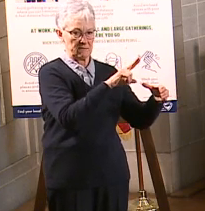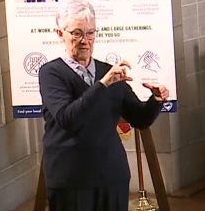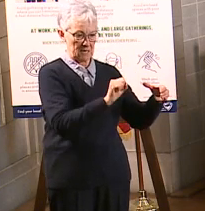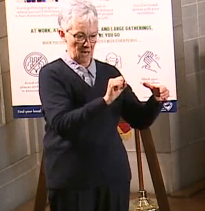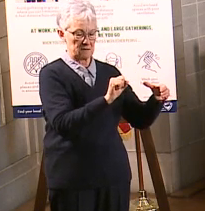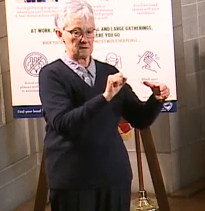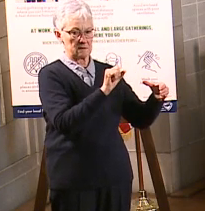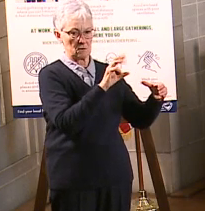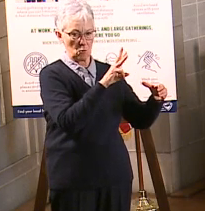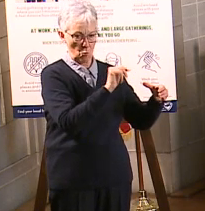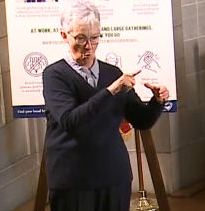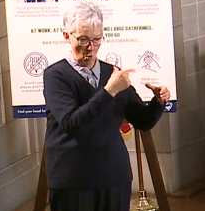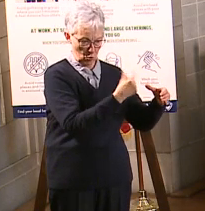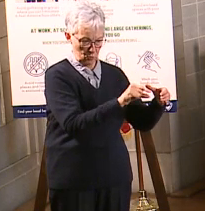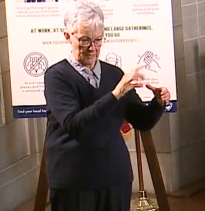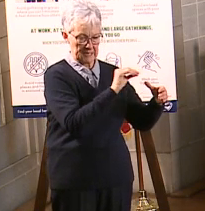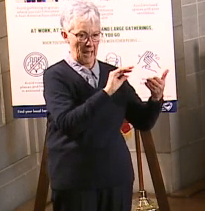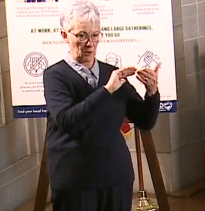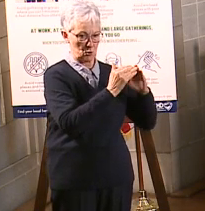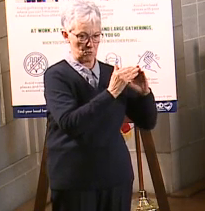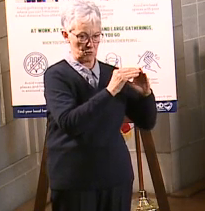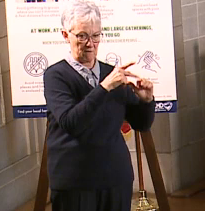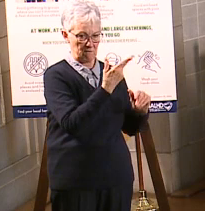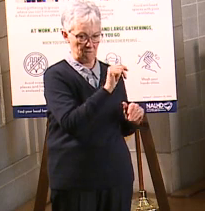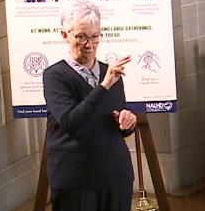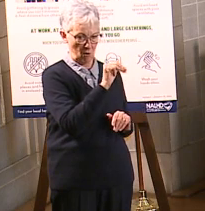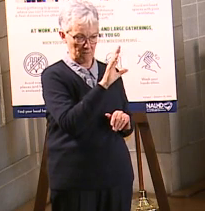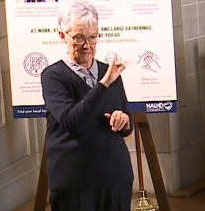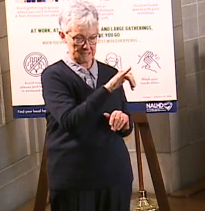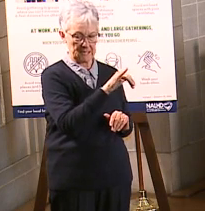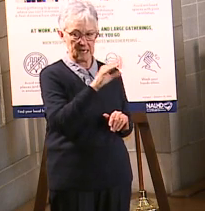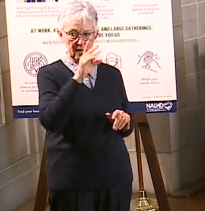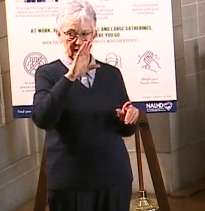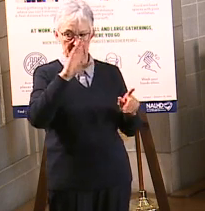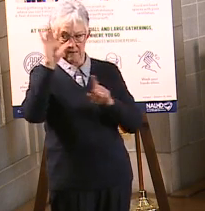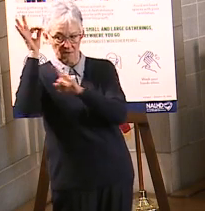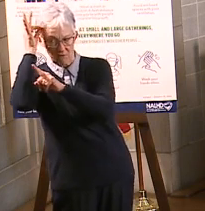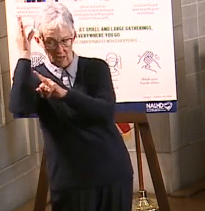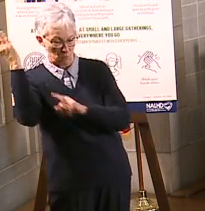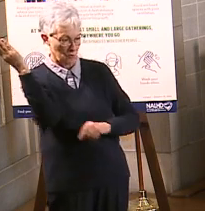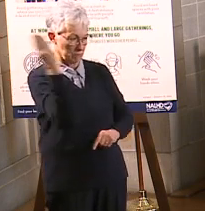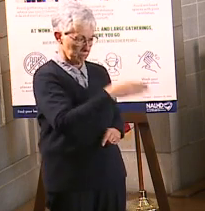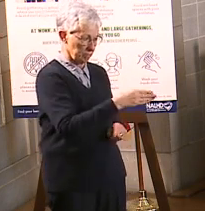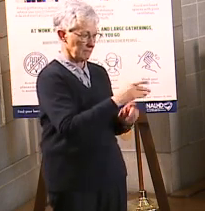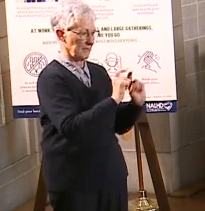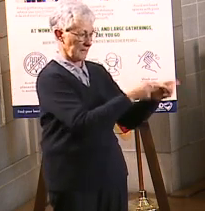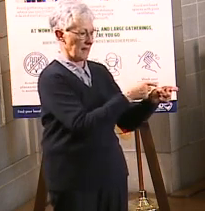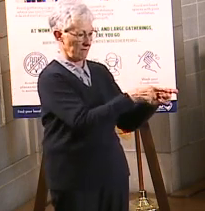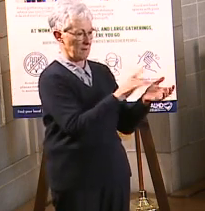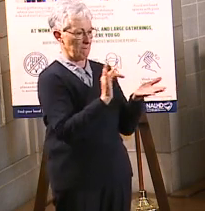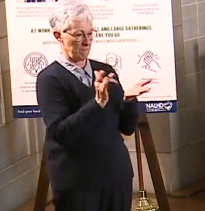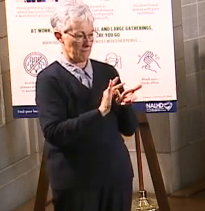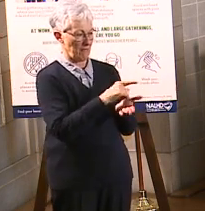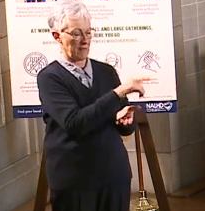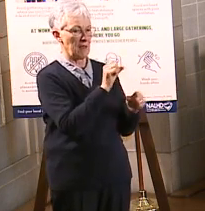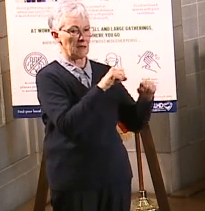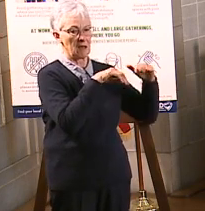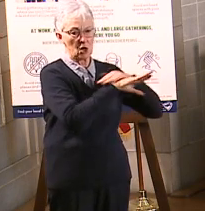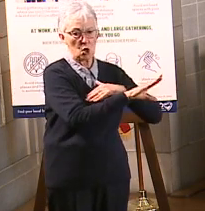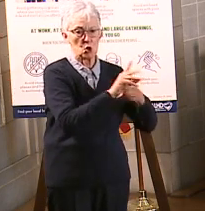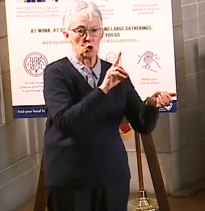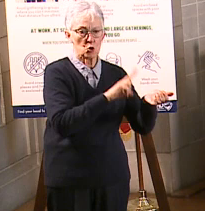And doses were allocated to them specifically so they could go into the long-term care facilities, so skilled nursing facilities, assisted